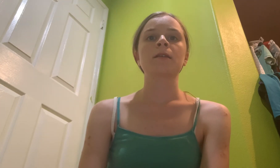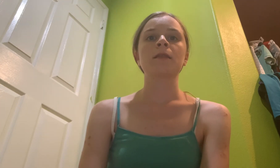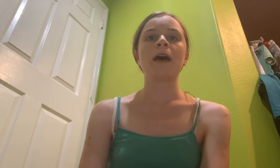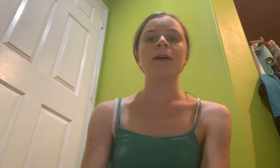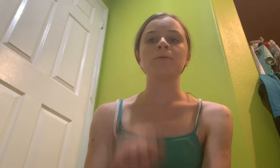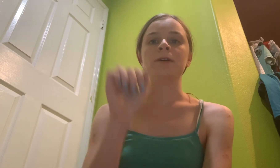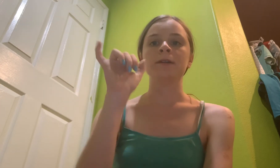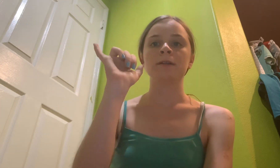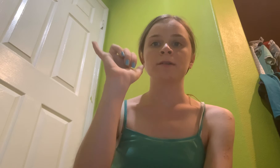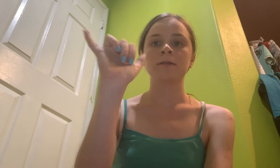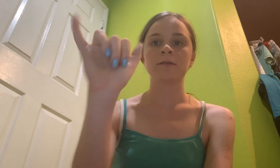That one.